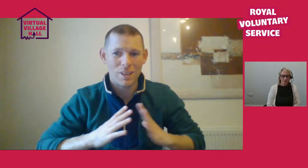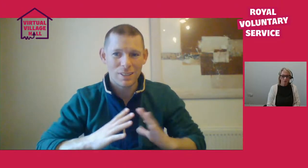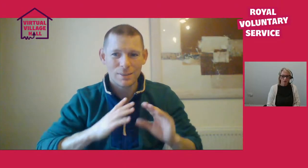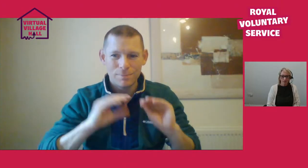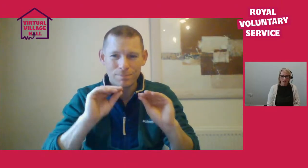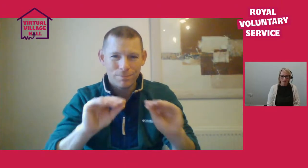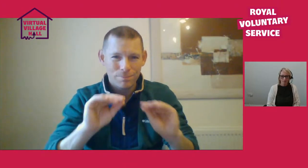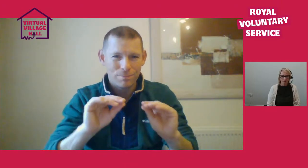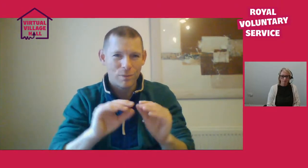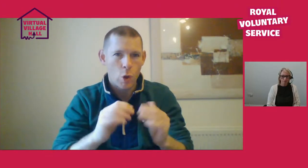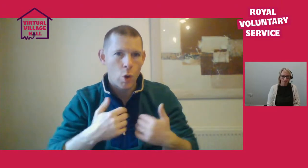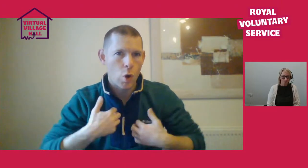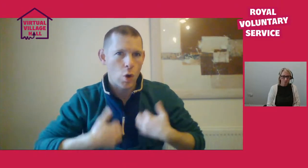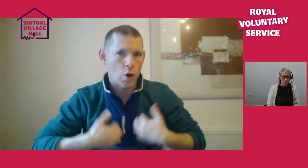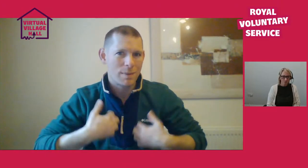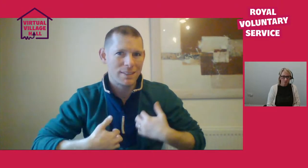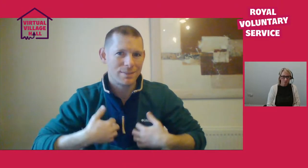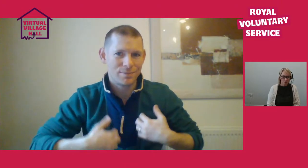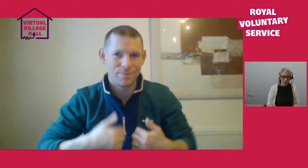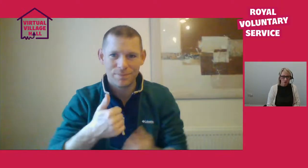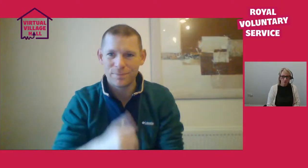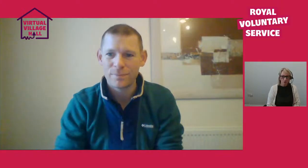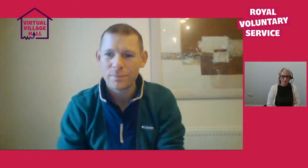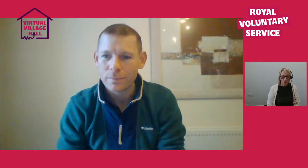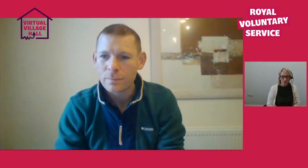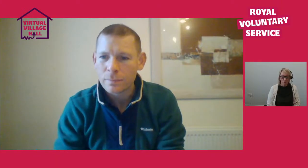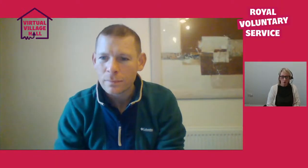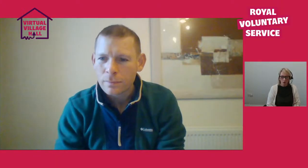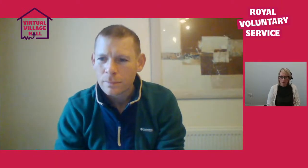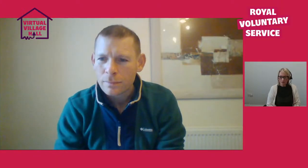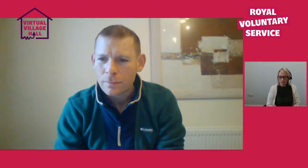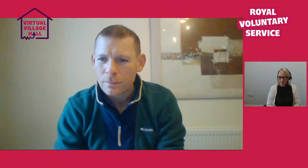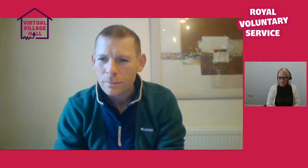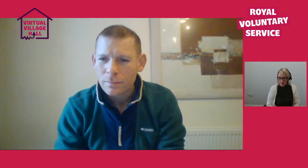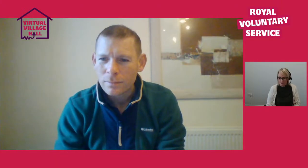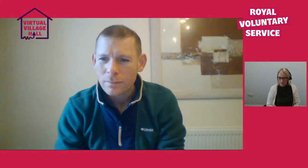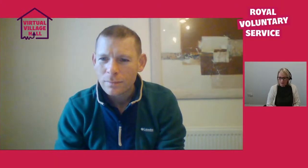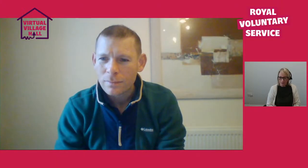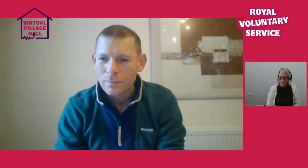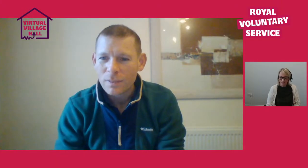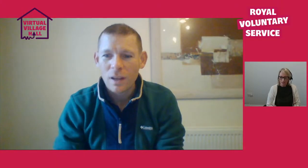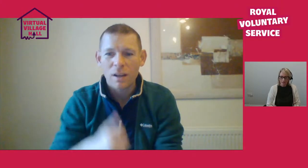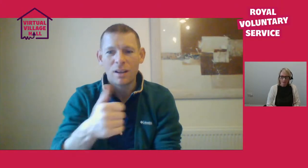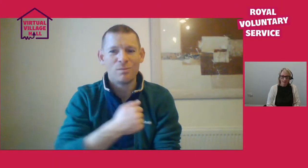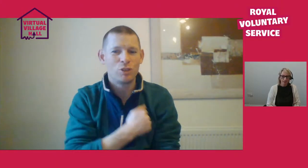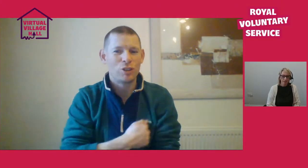Okay, so well done. So now I'm going to teach you some hobbies.